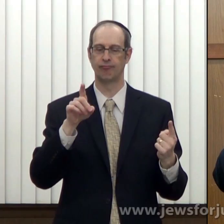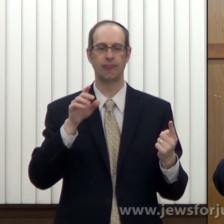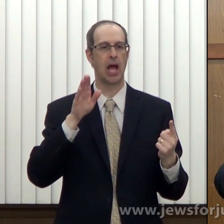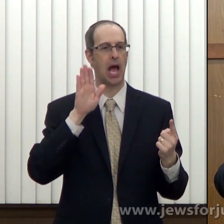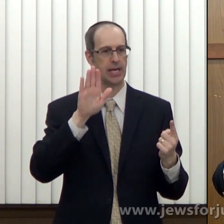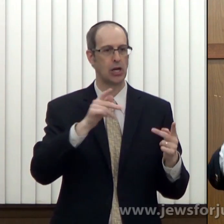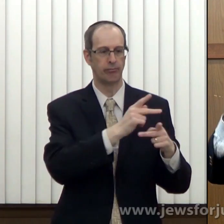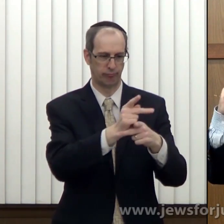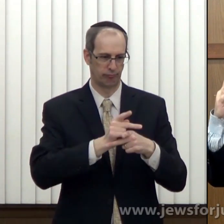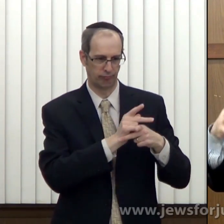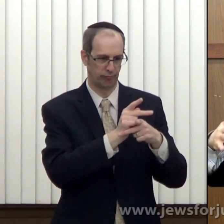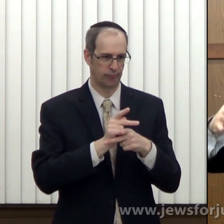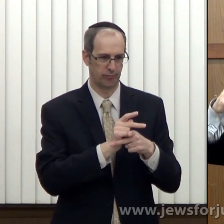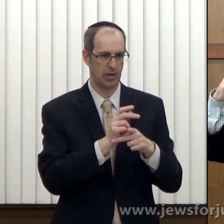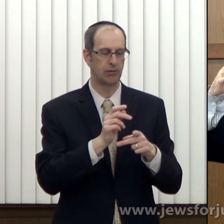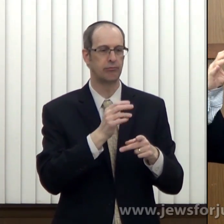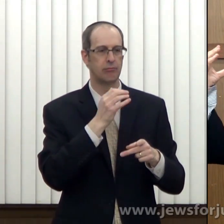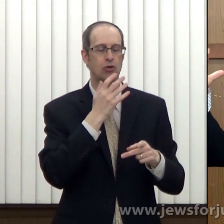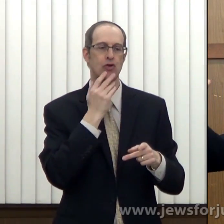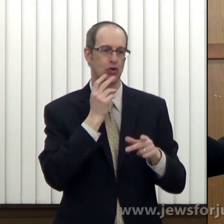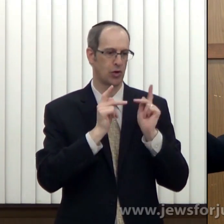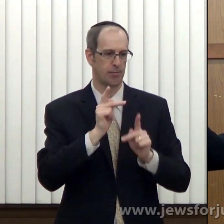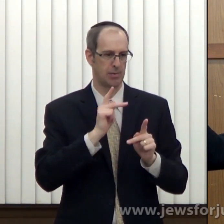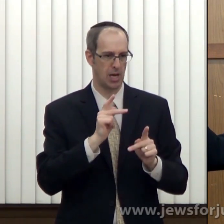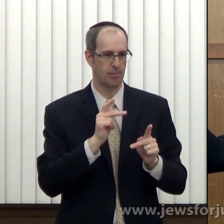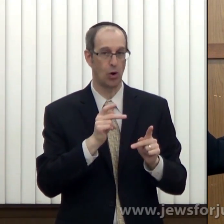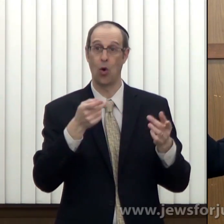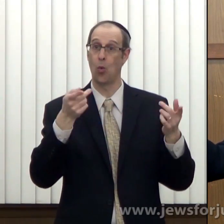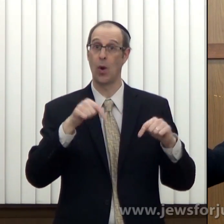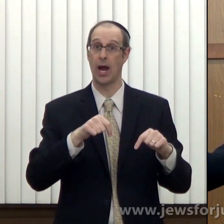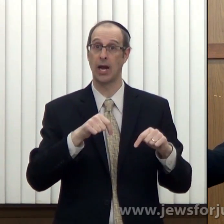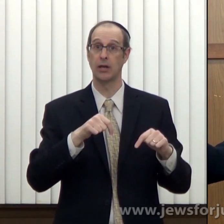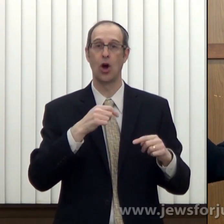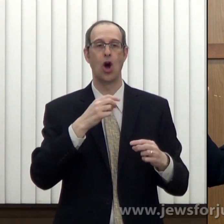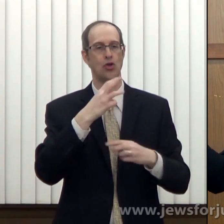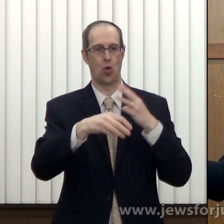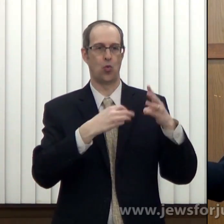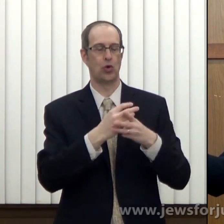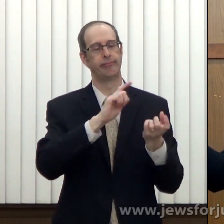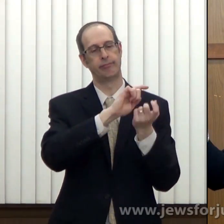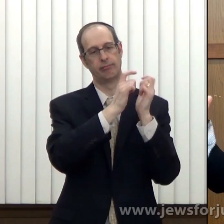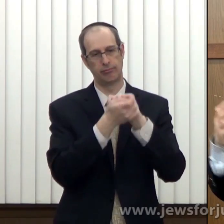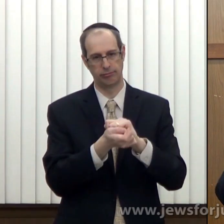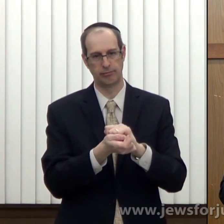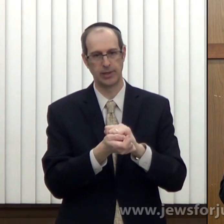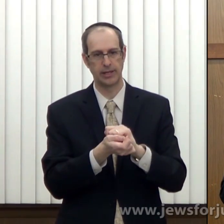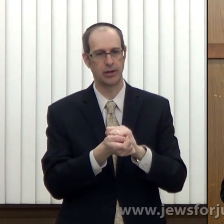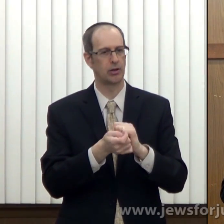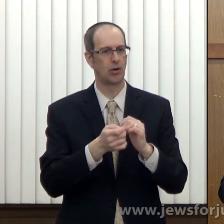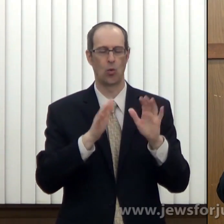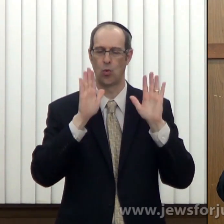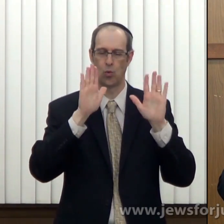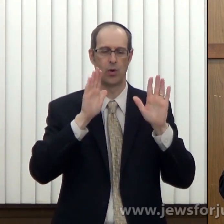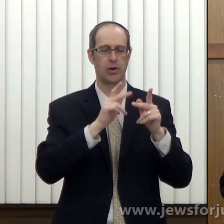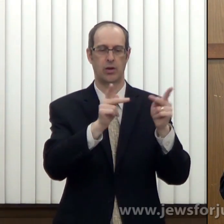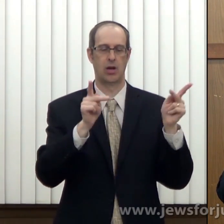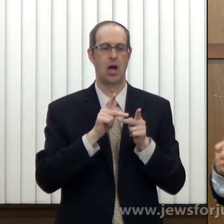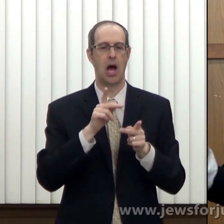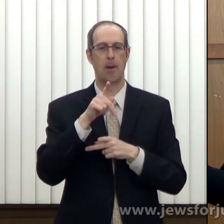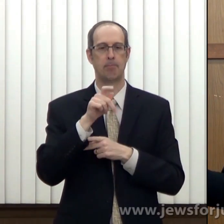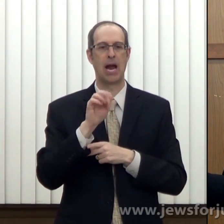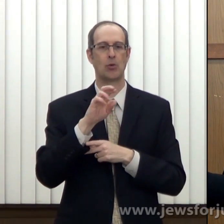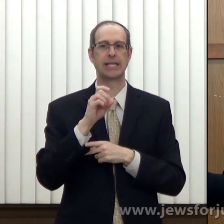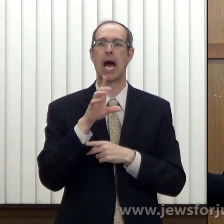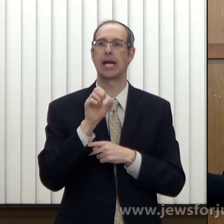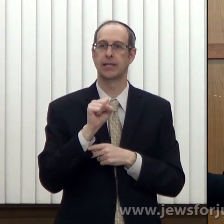rule Israel when the whole world has been transformed into a paradise. The whole